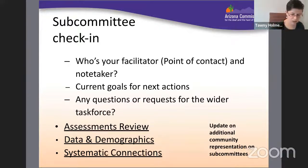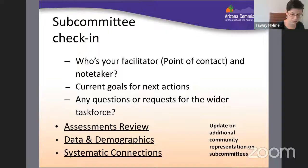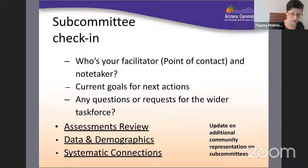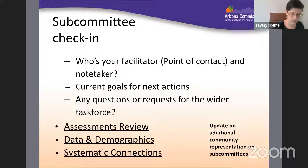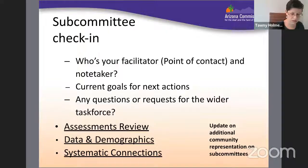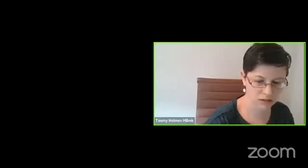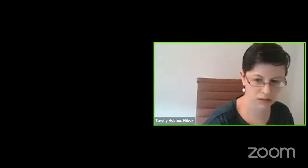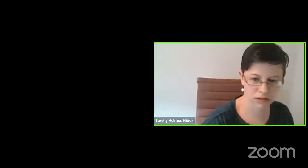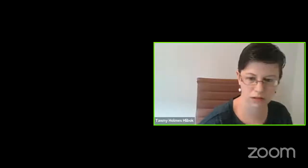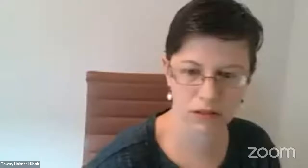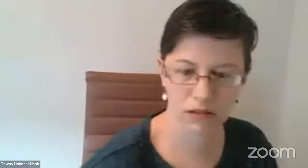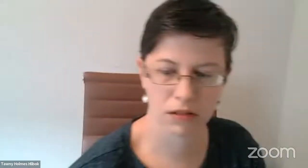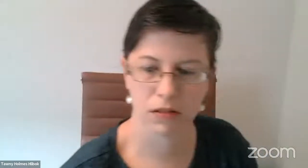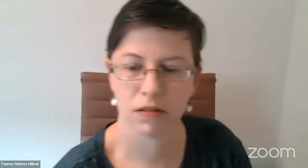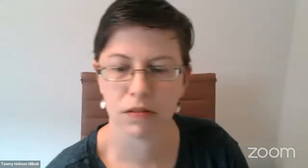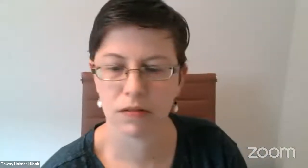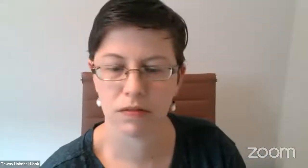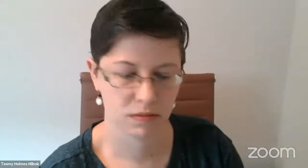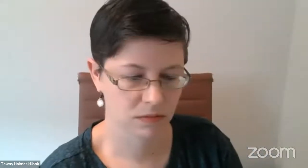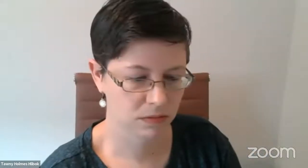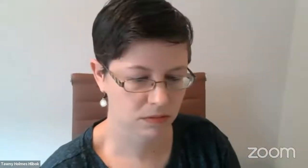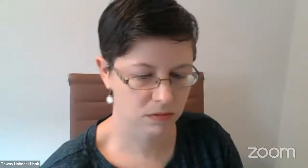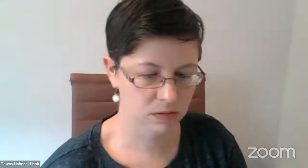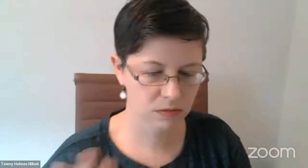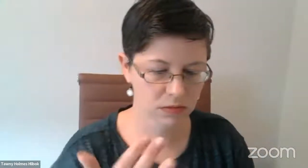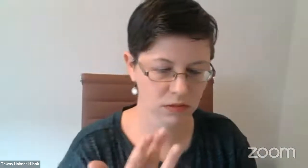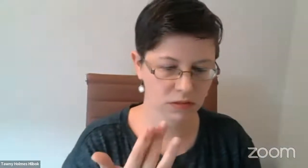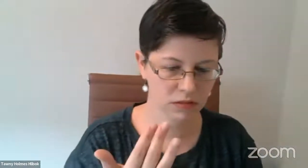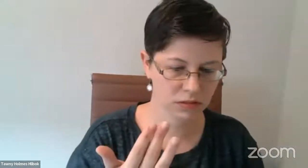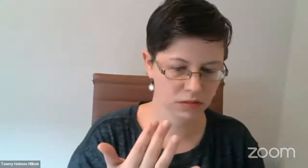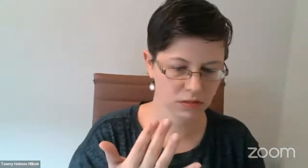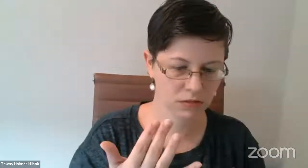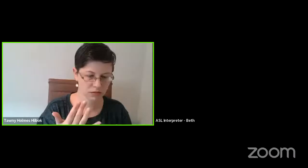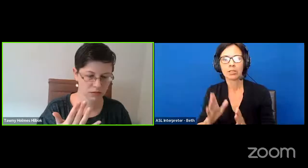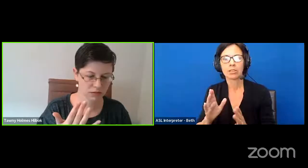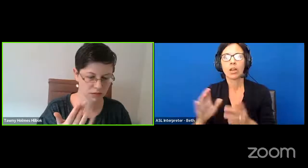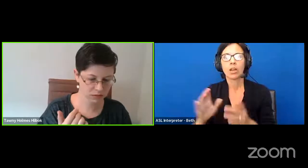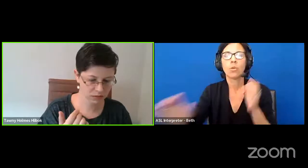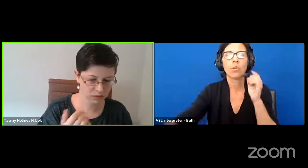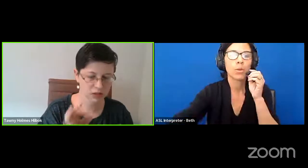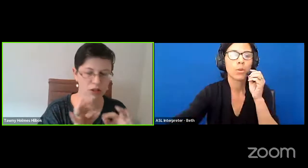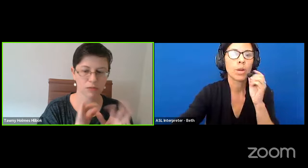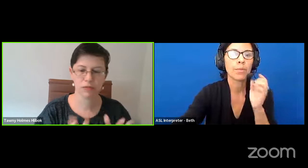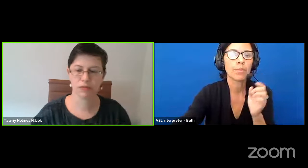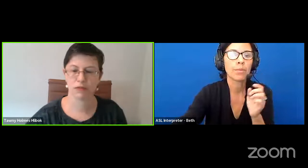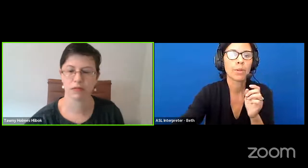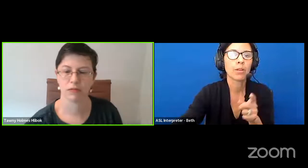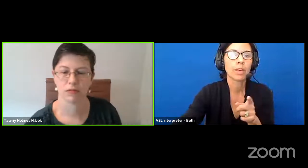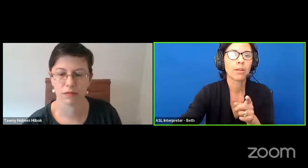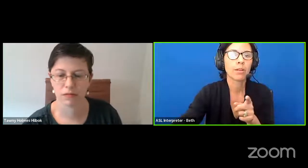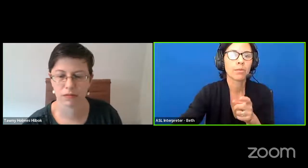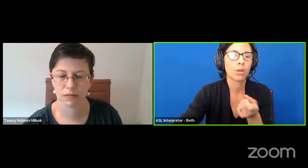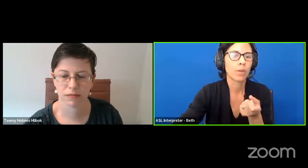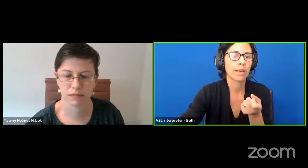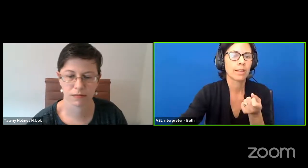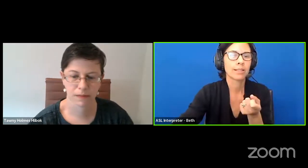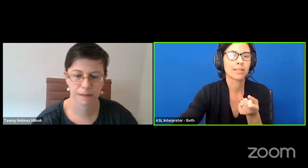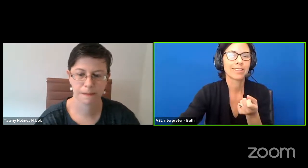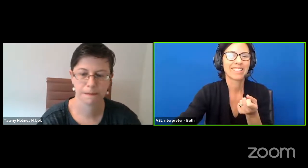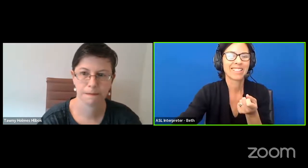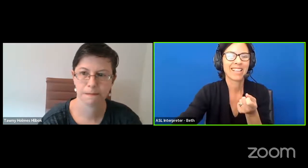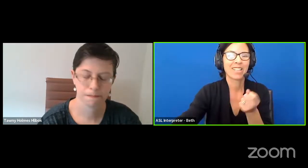note takers. So I wanted to give an overview in regards to our. Okay, oh